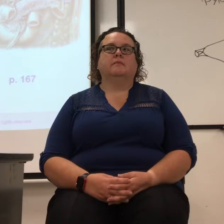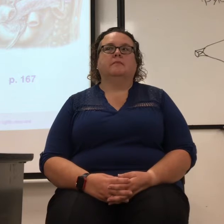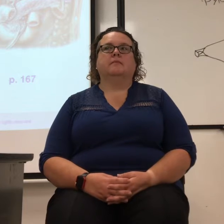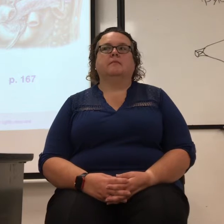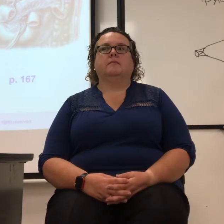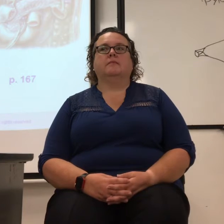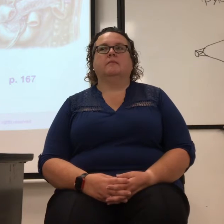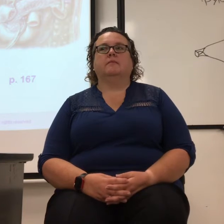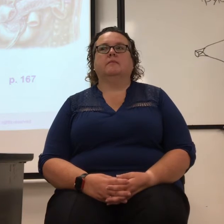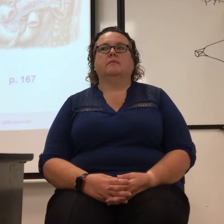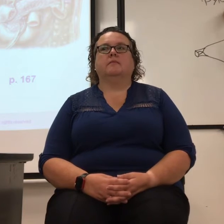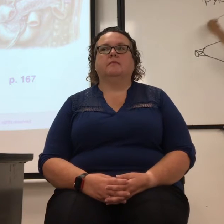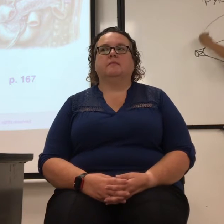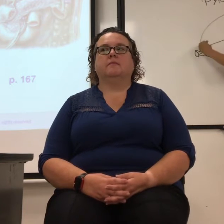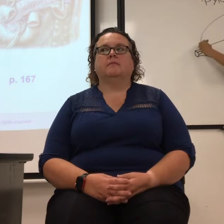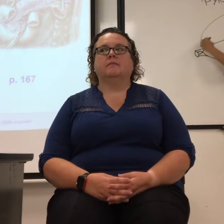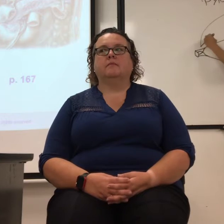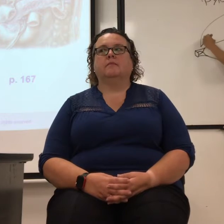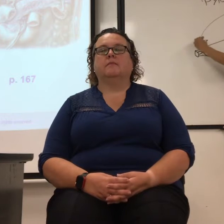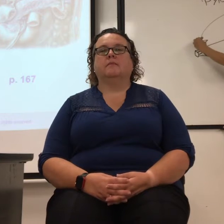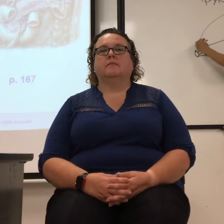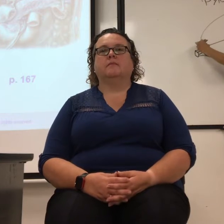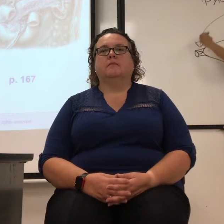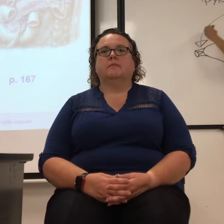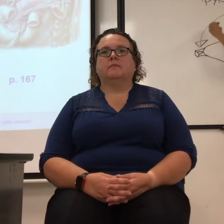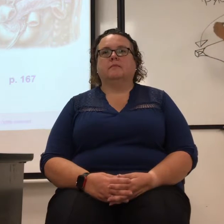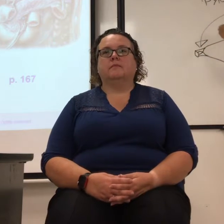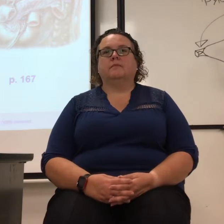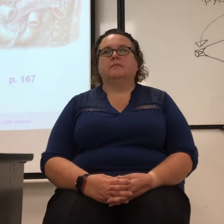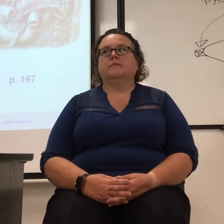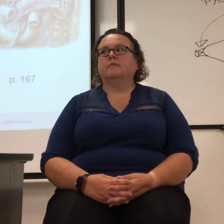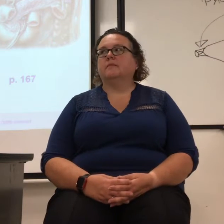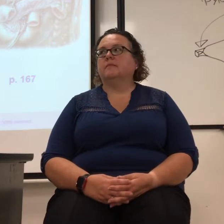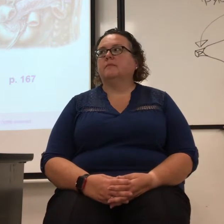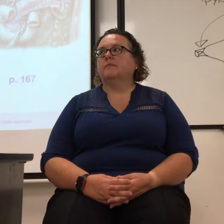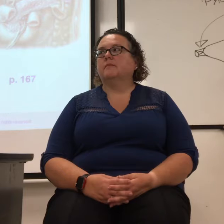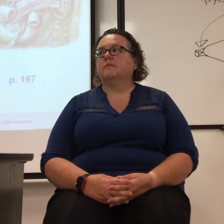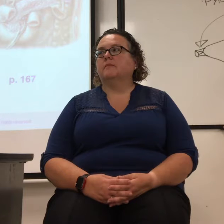So you have that pyloric sphincter right there.